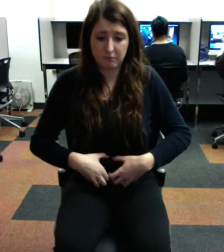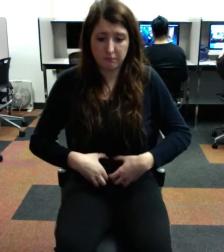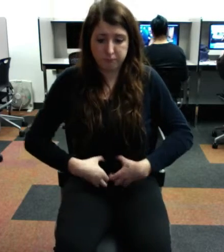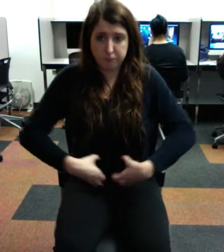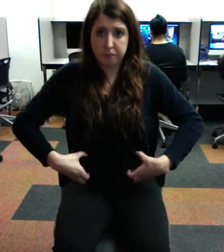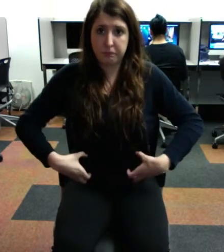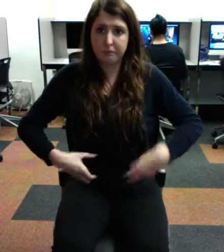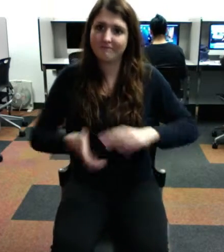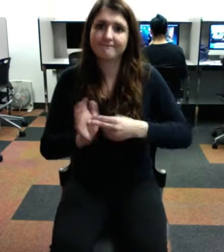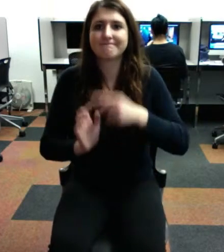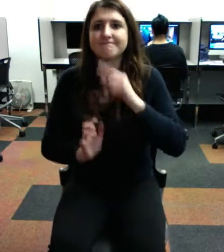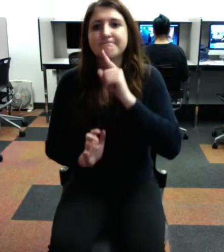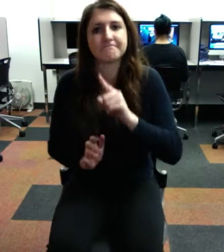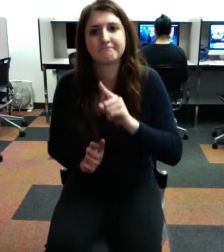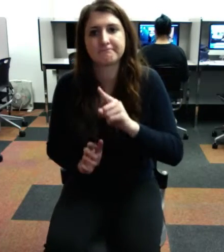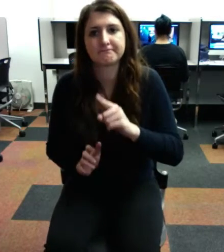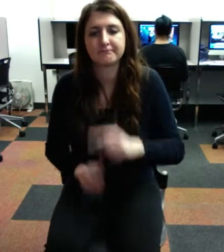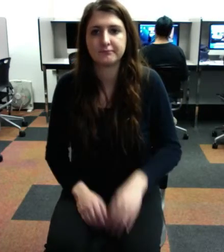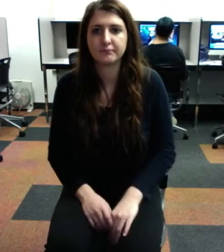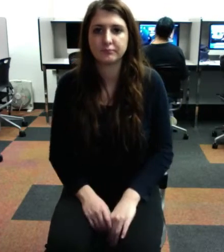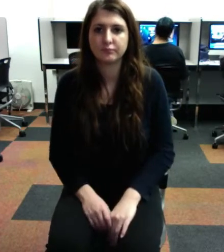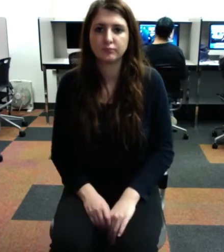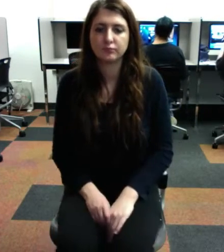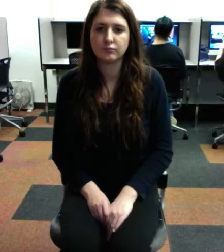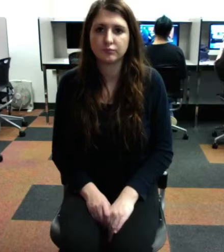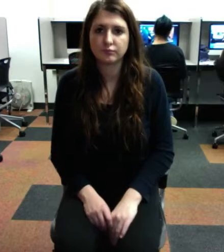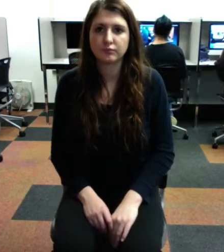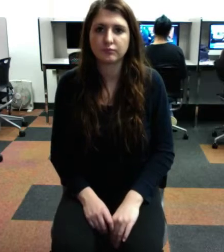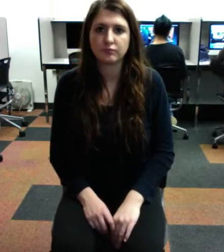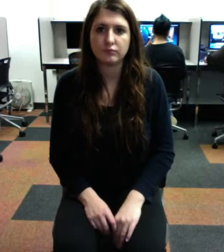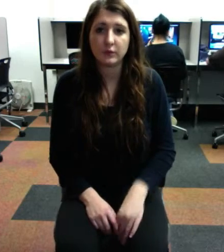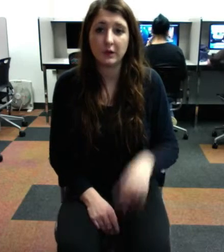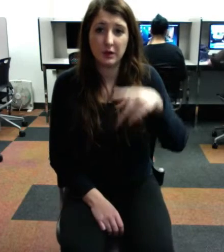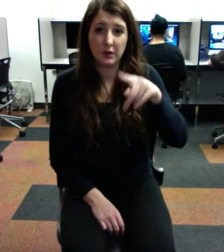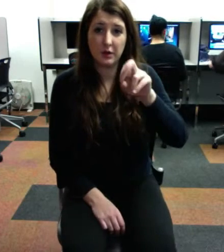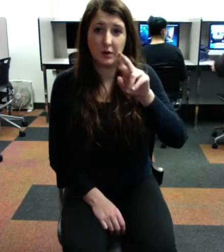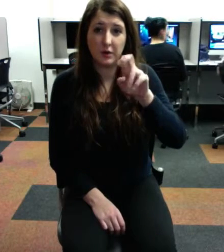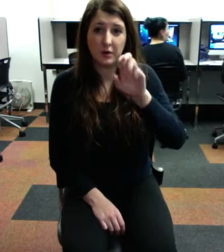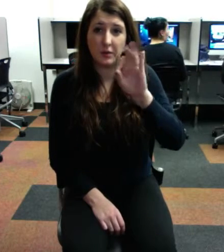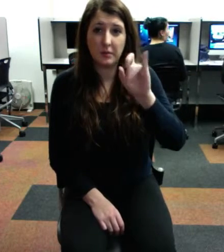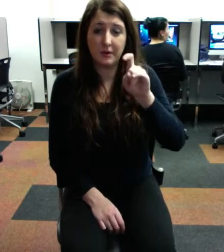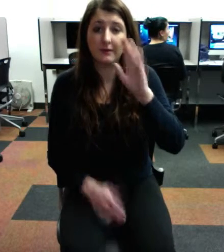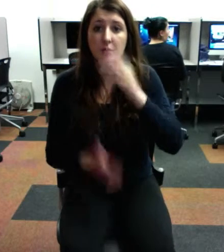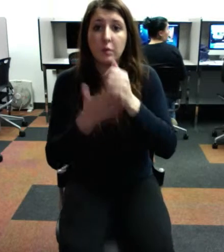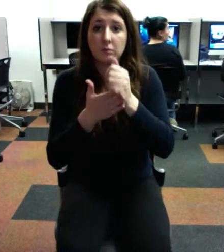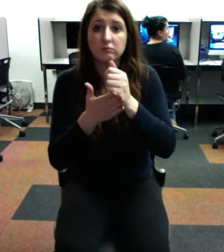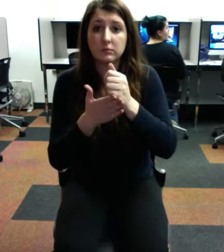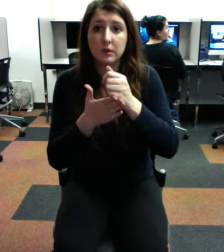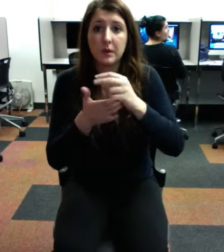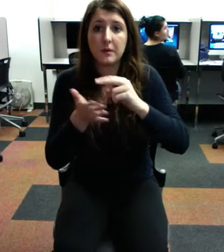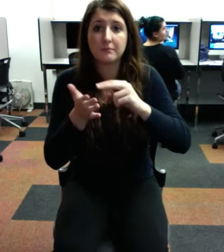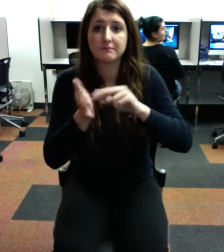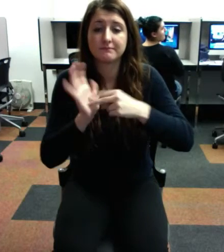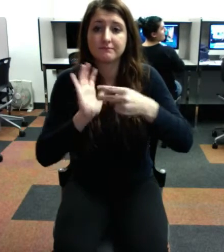The prefix typically serves to further define a word root. When prefixes, suffixes, or word roots are